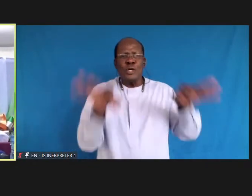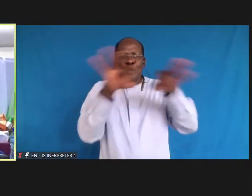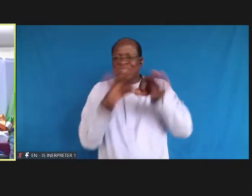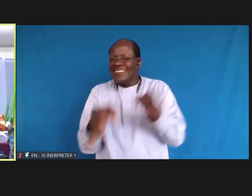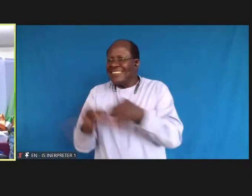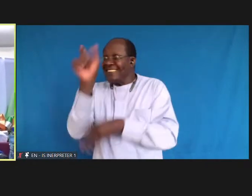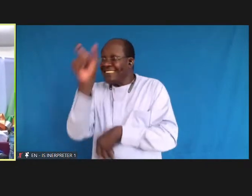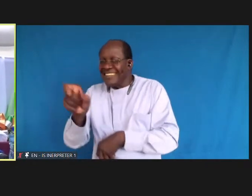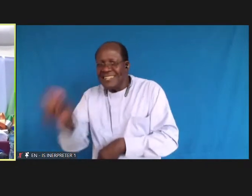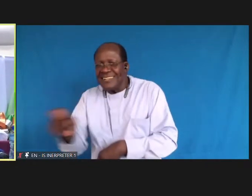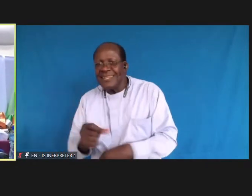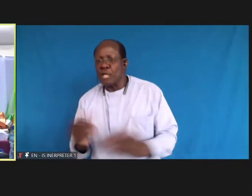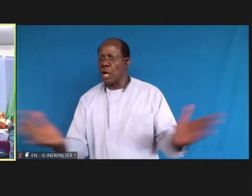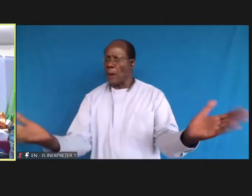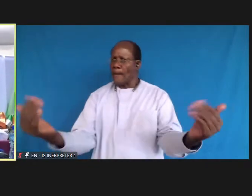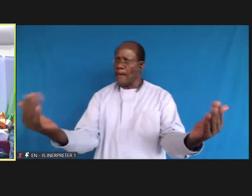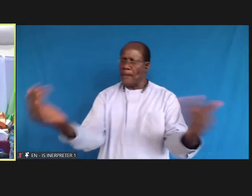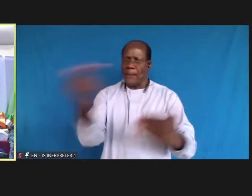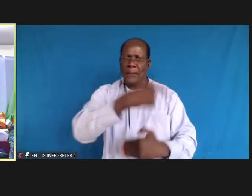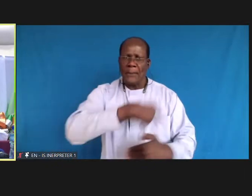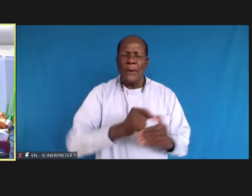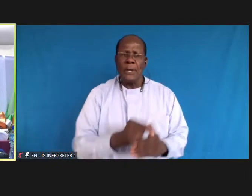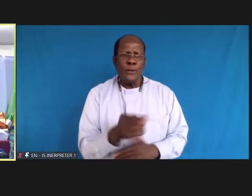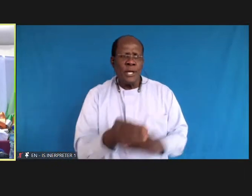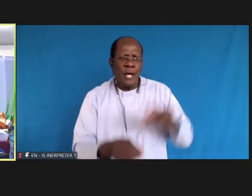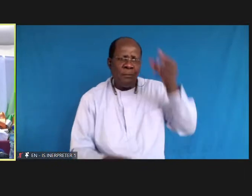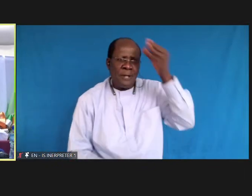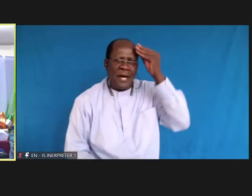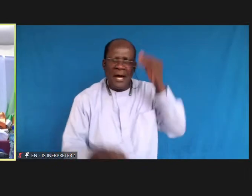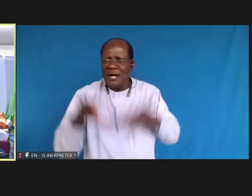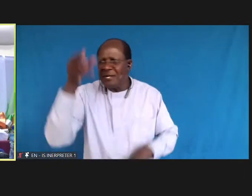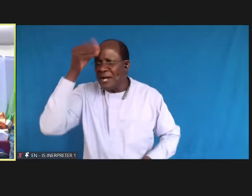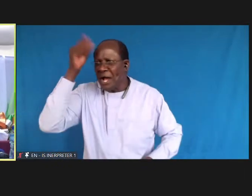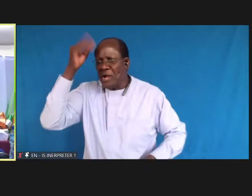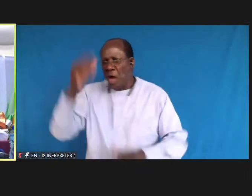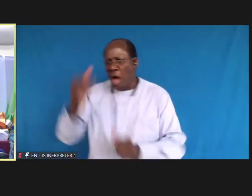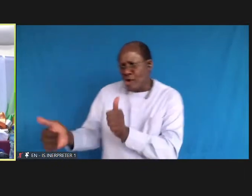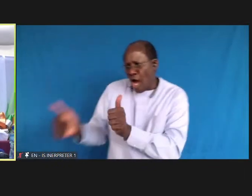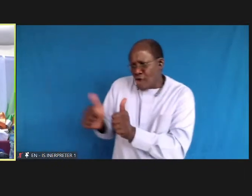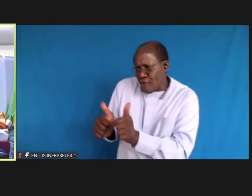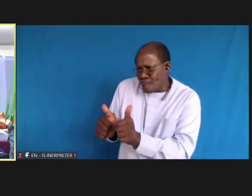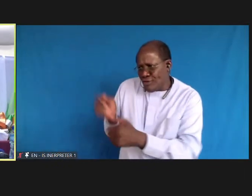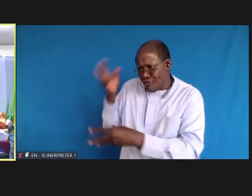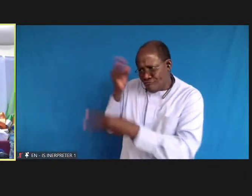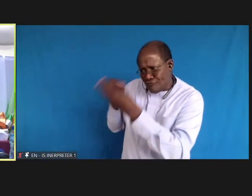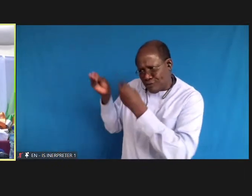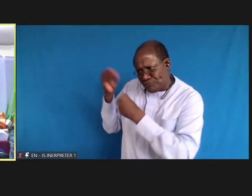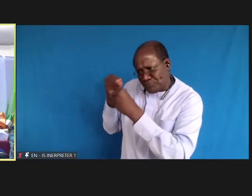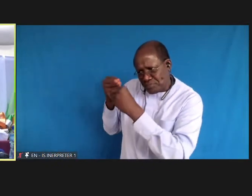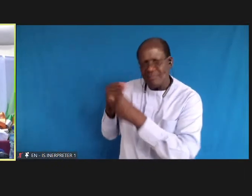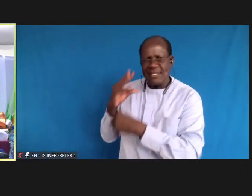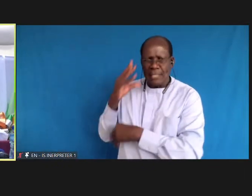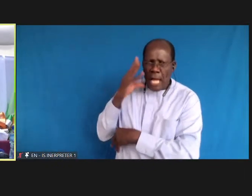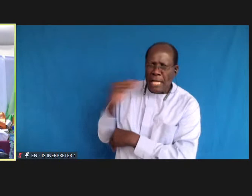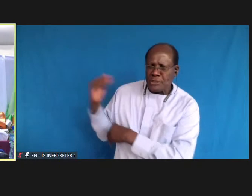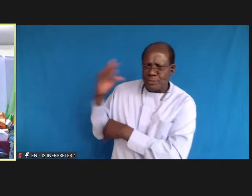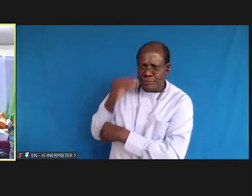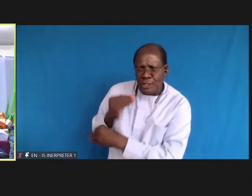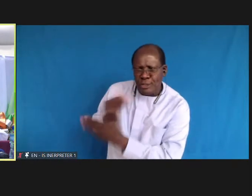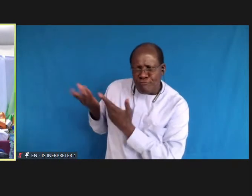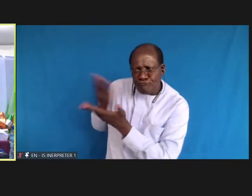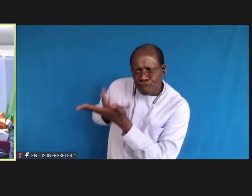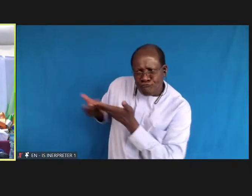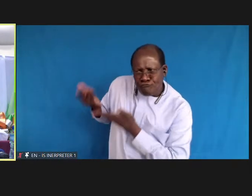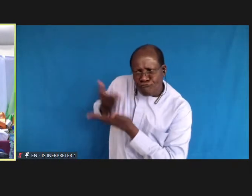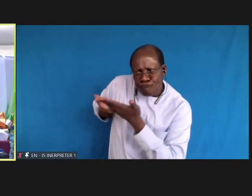all, is more about learning exchange and peer learning among different experience, among different actors